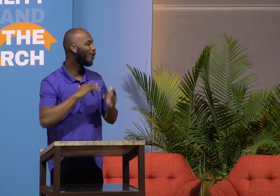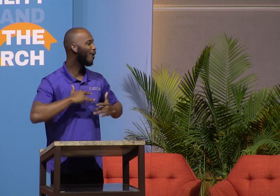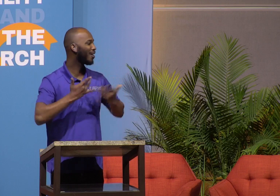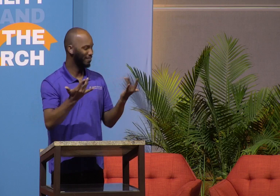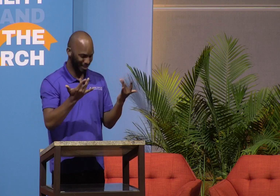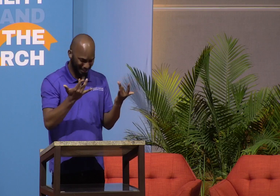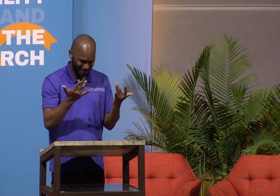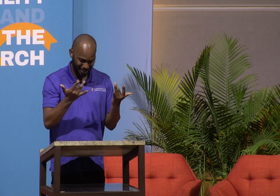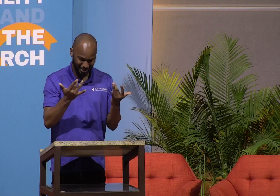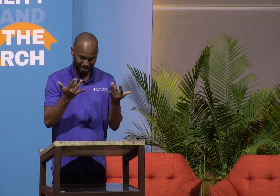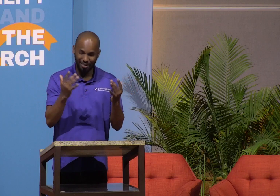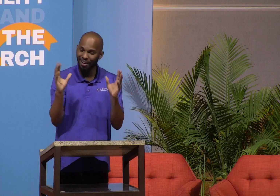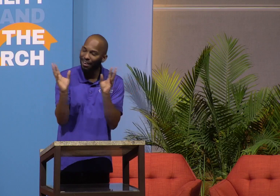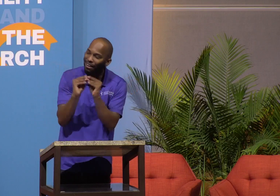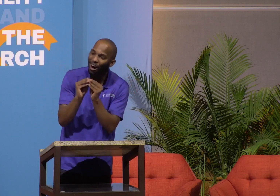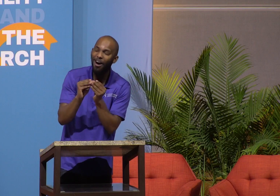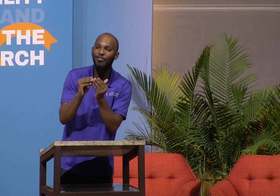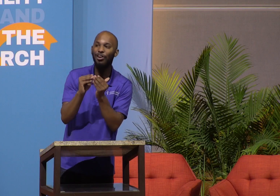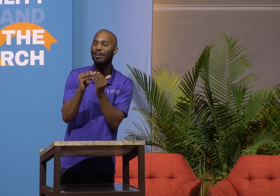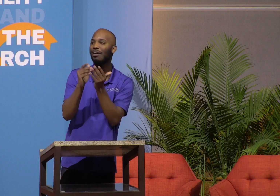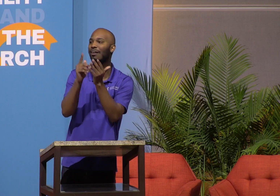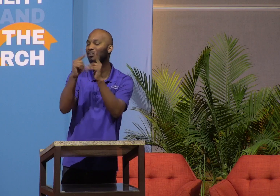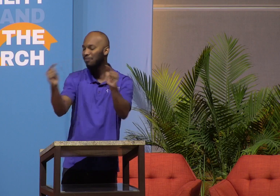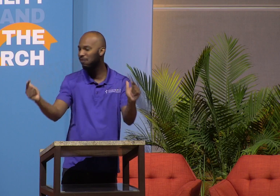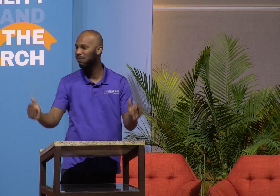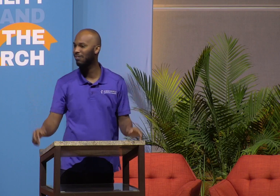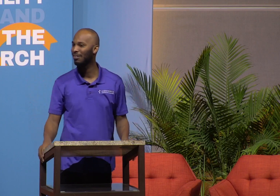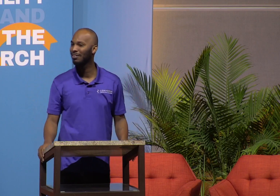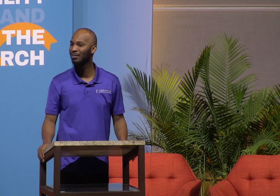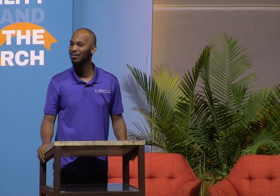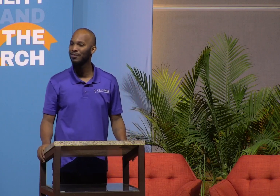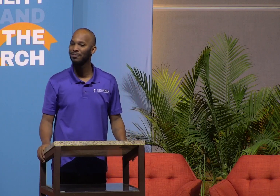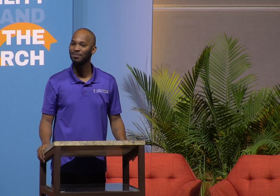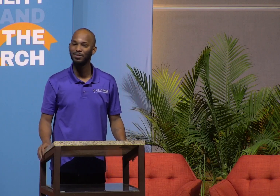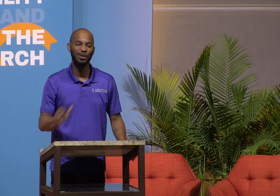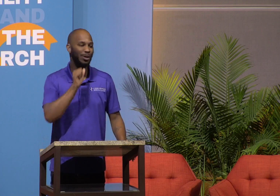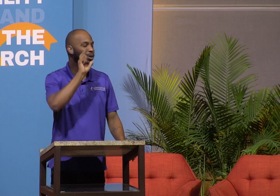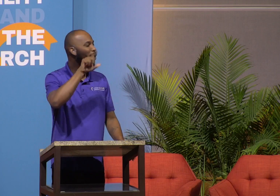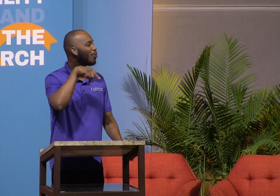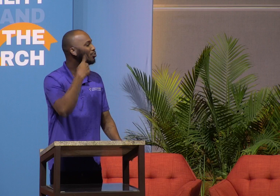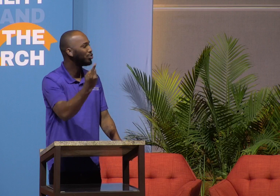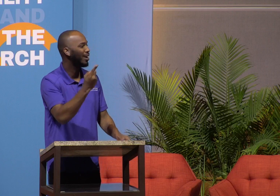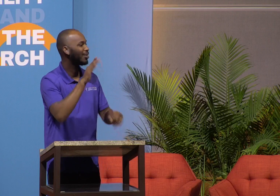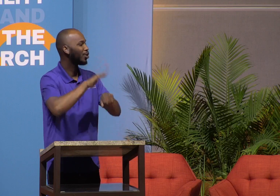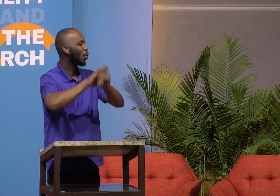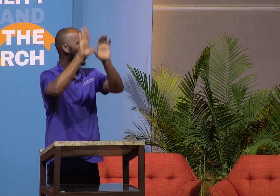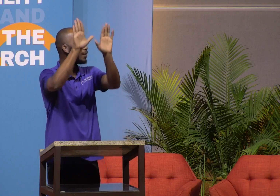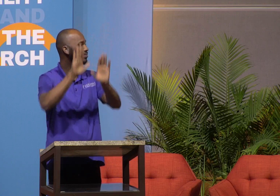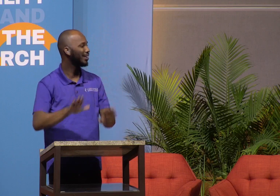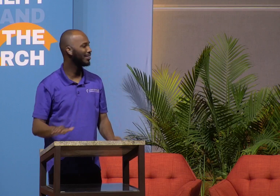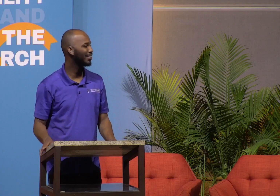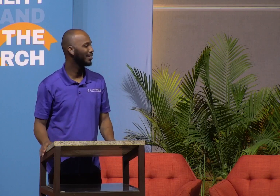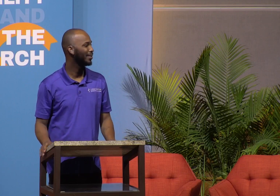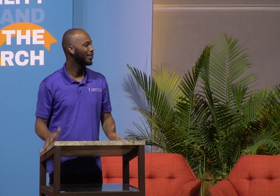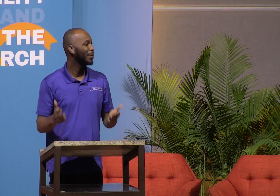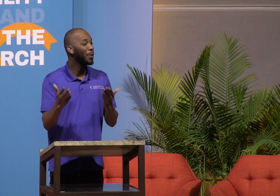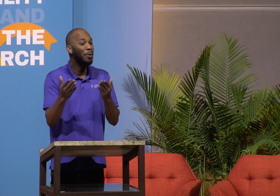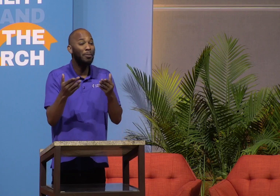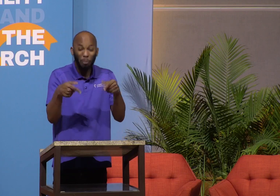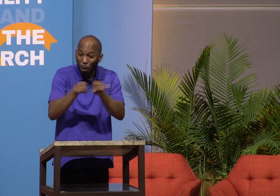Providing access to all events, all conferences, everything that we do. It's not just a